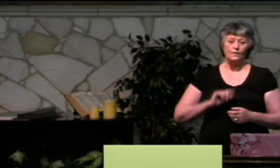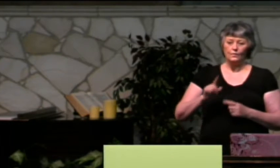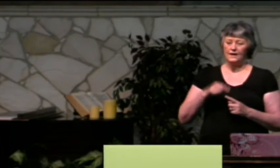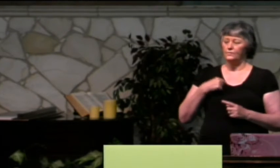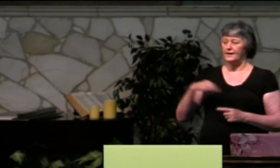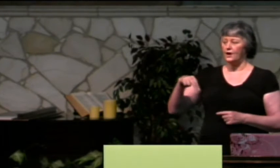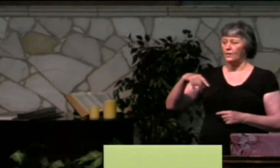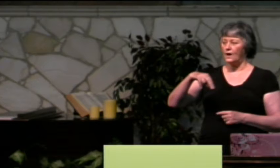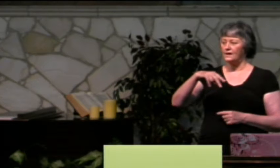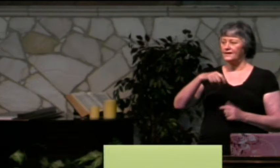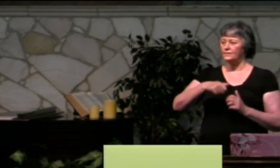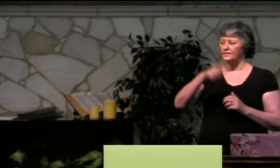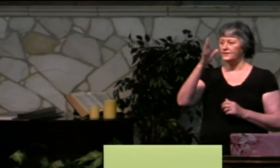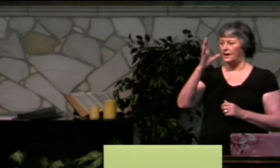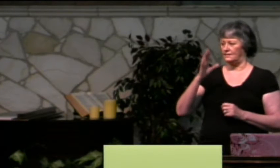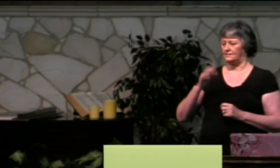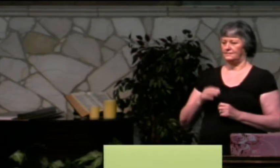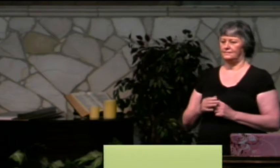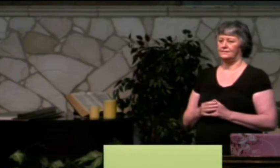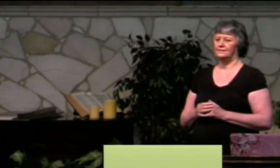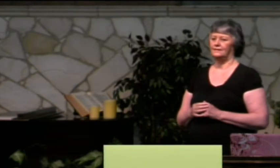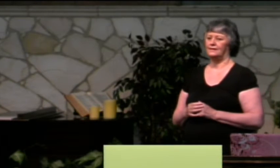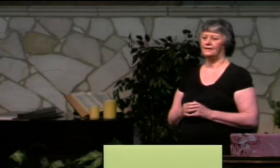When we go walking with God,